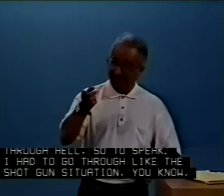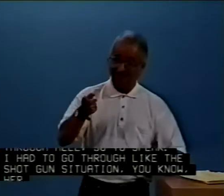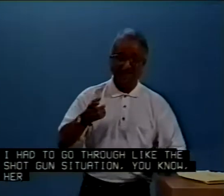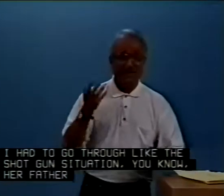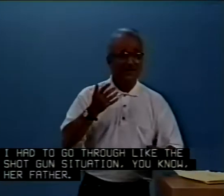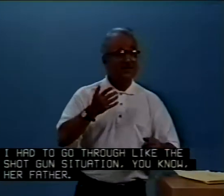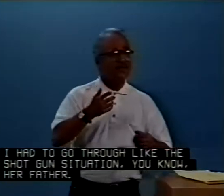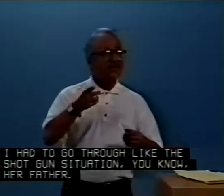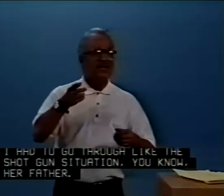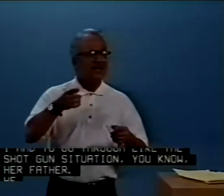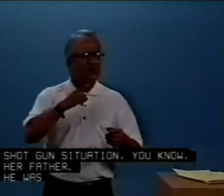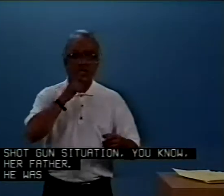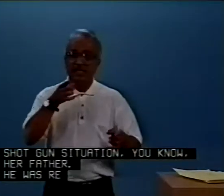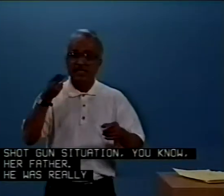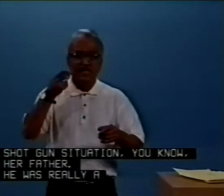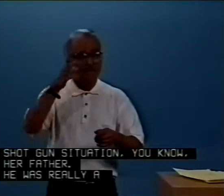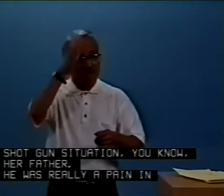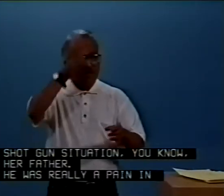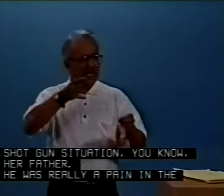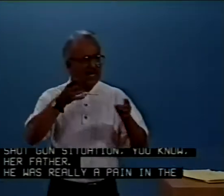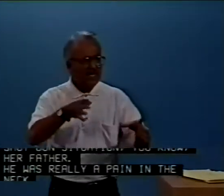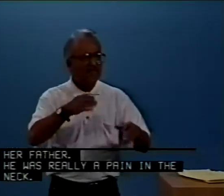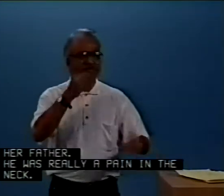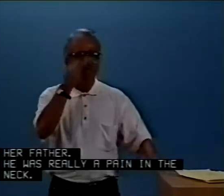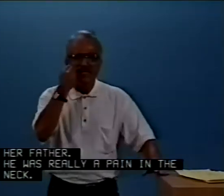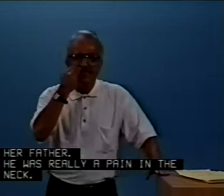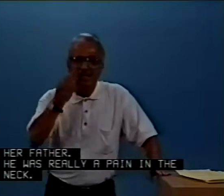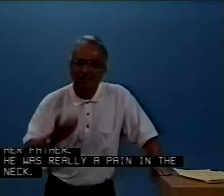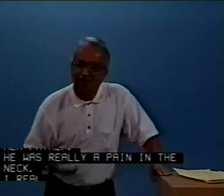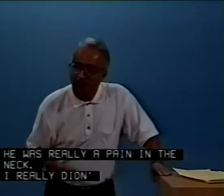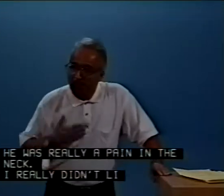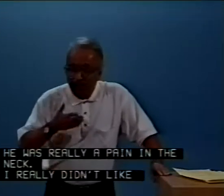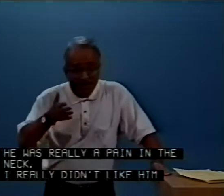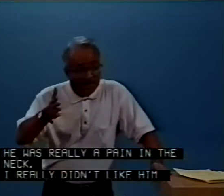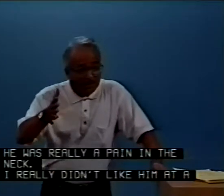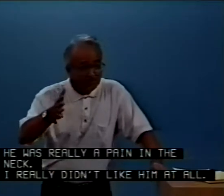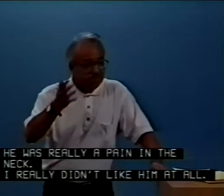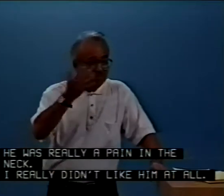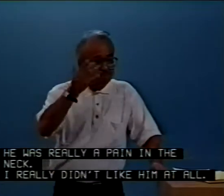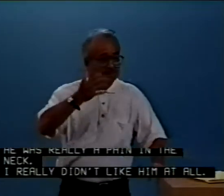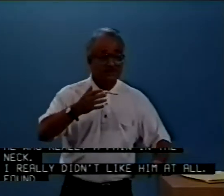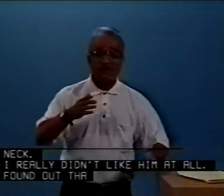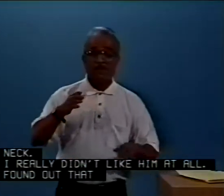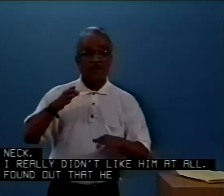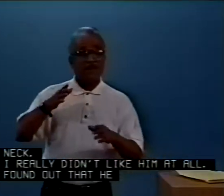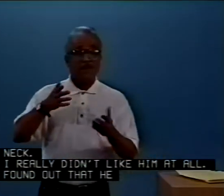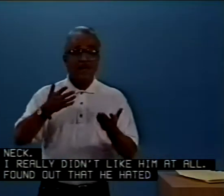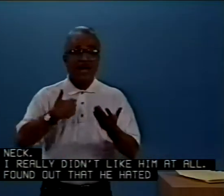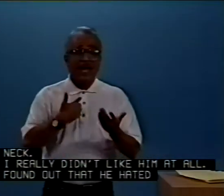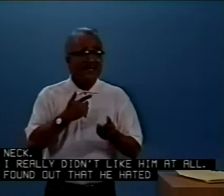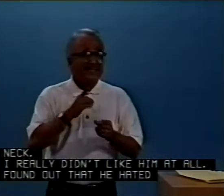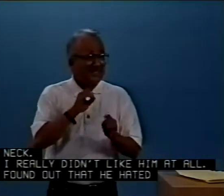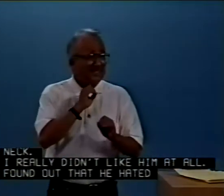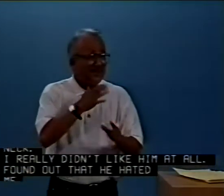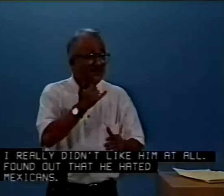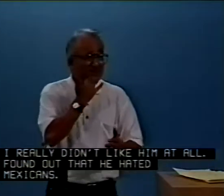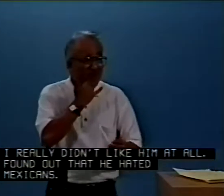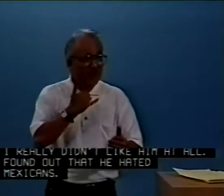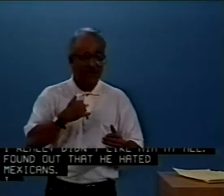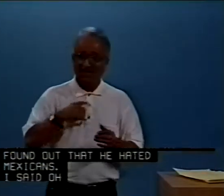I really didn't like him at all. Found out that he hated Mexicans. I said, oh, man. I had done